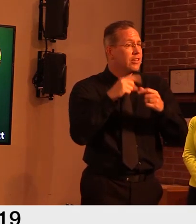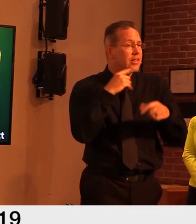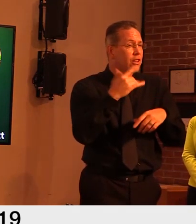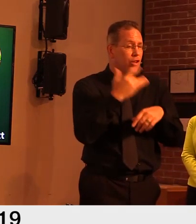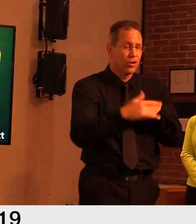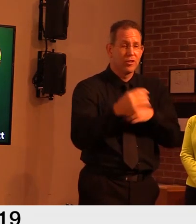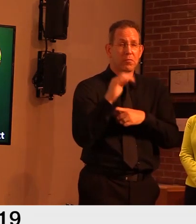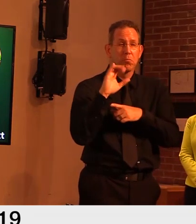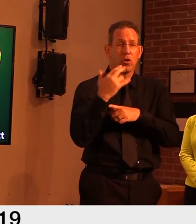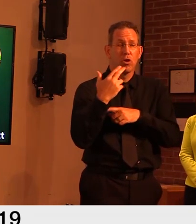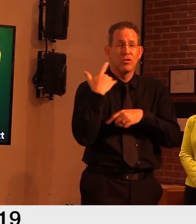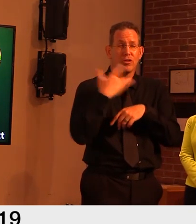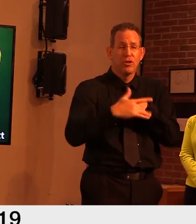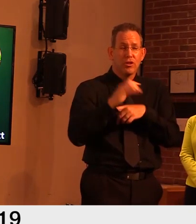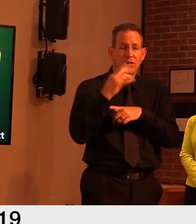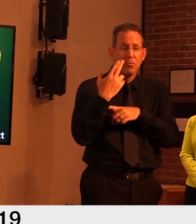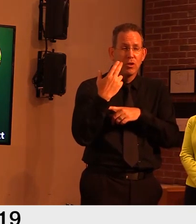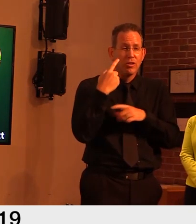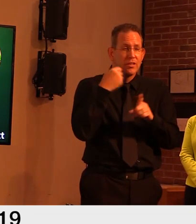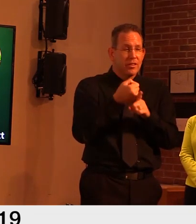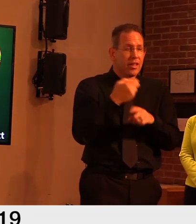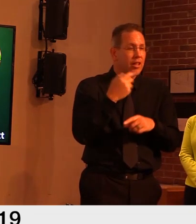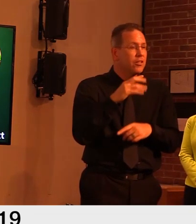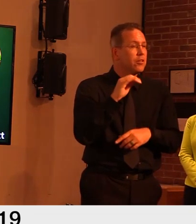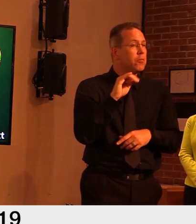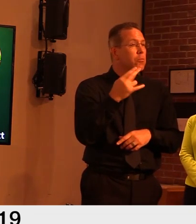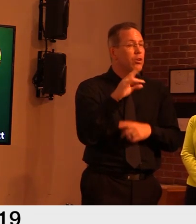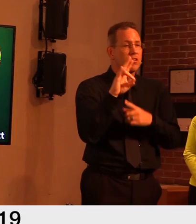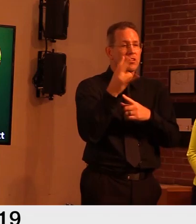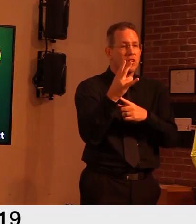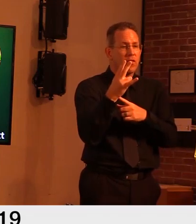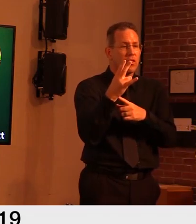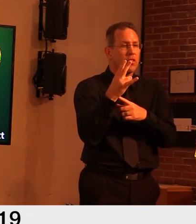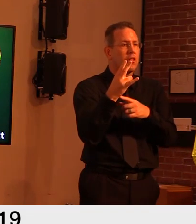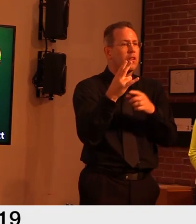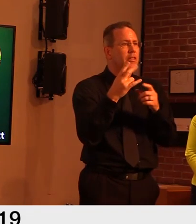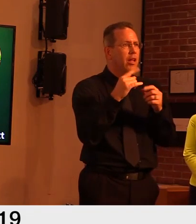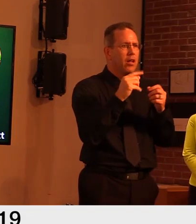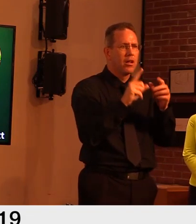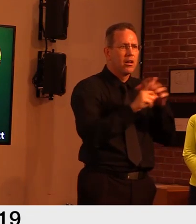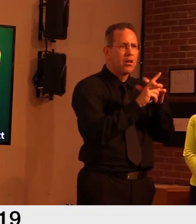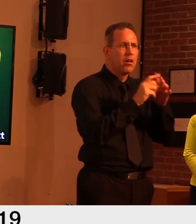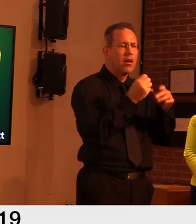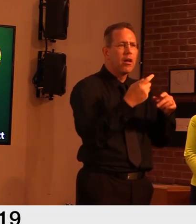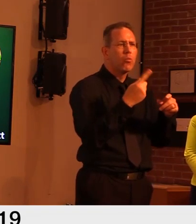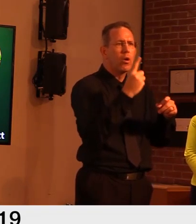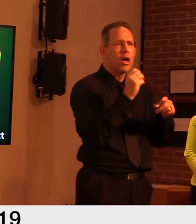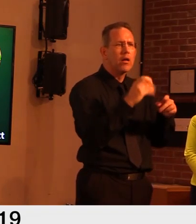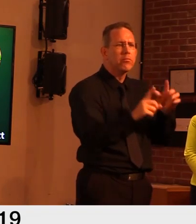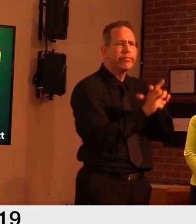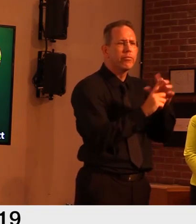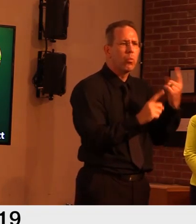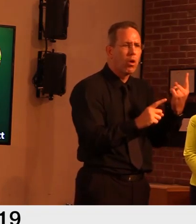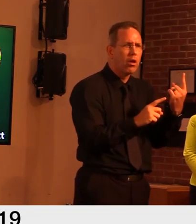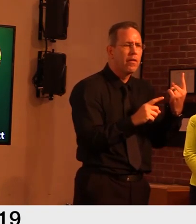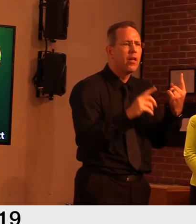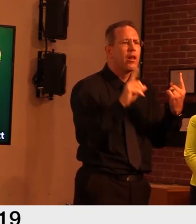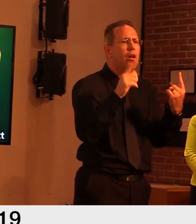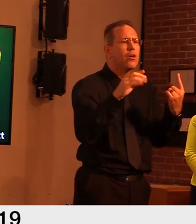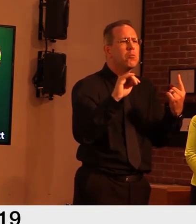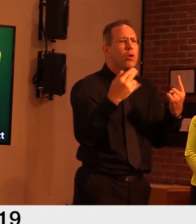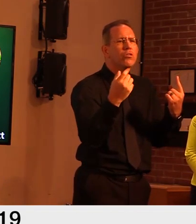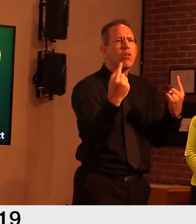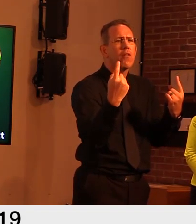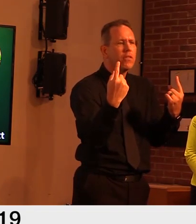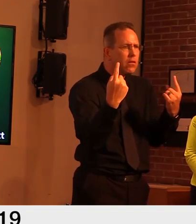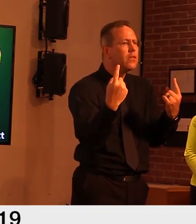did right, where there might have been gaps, and where we could have improved. But as the governor just alluded to, remember where we were in